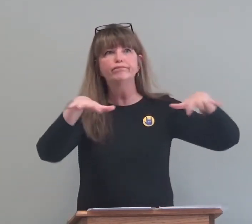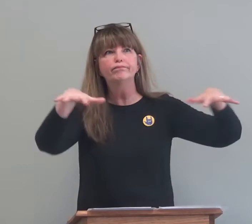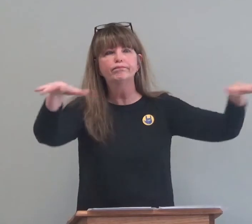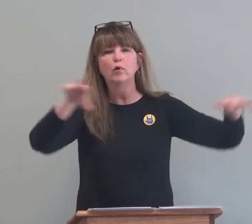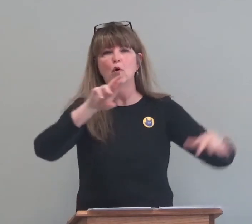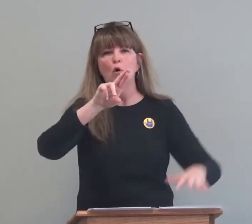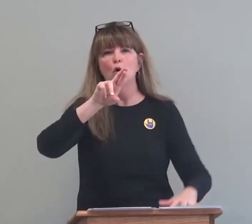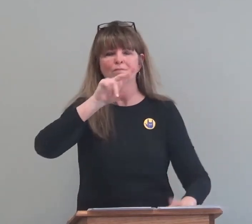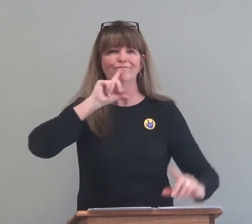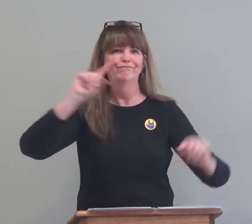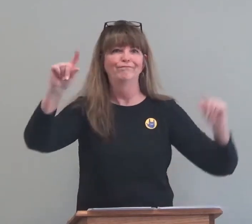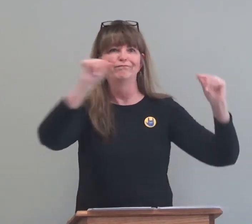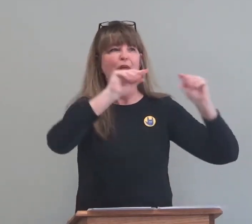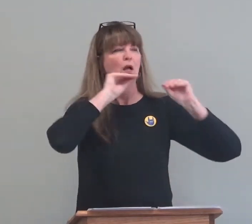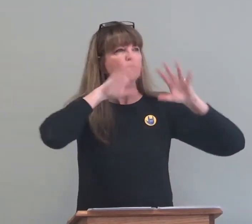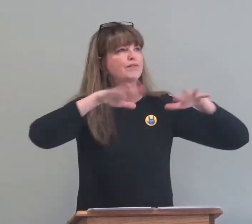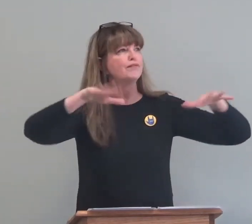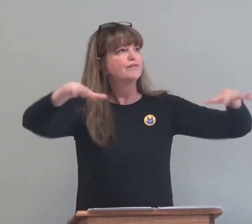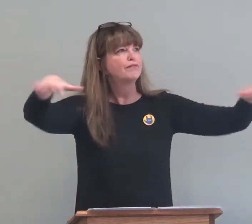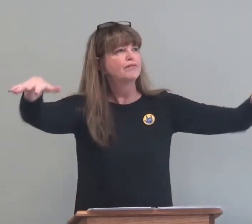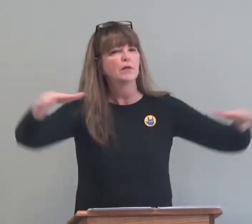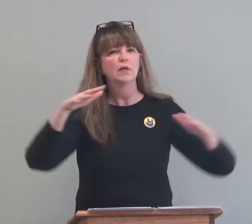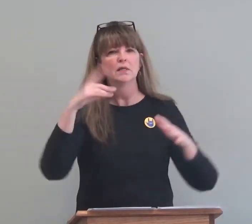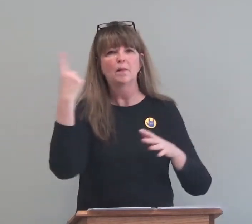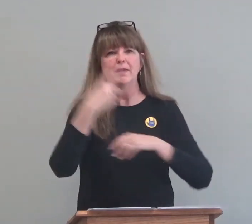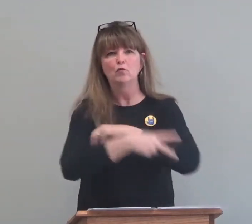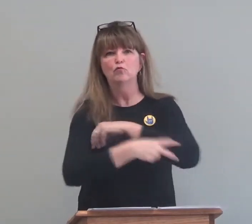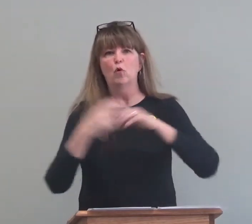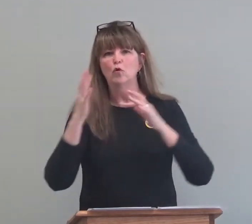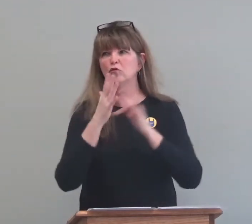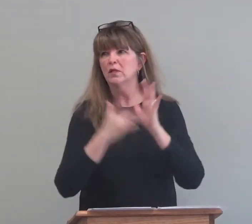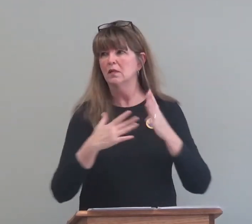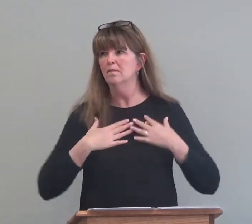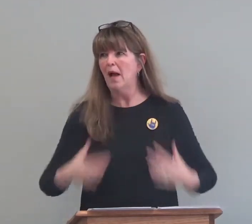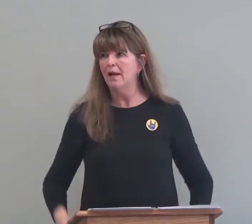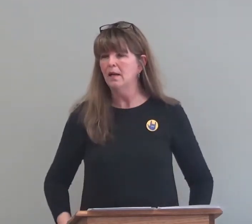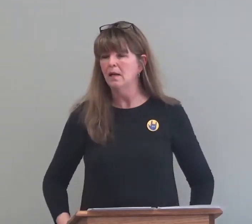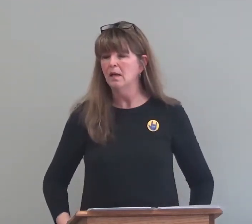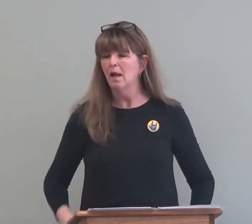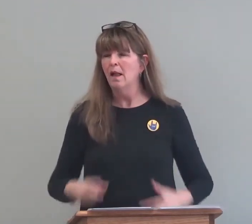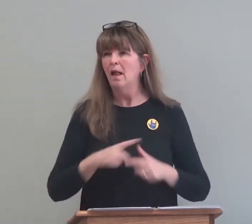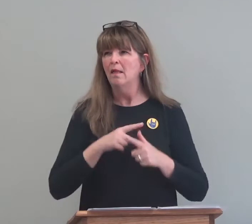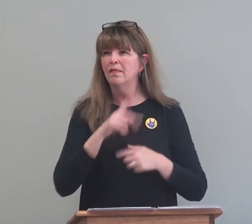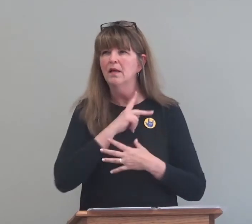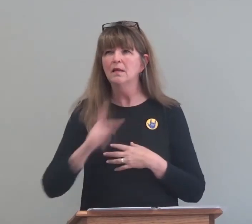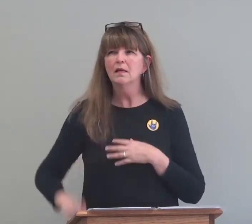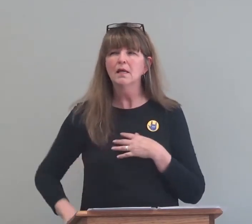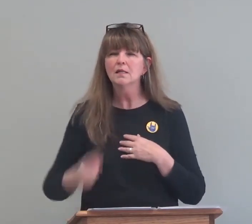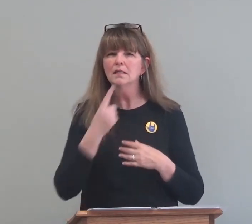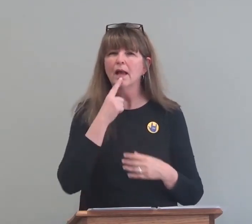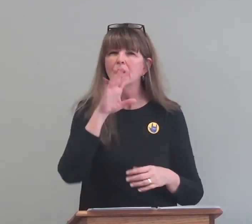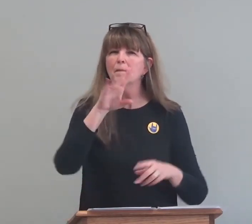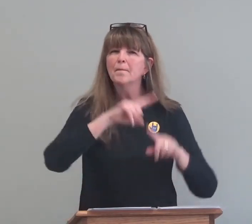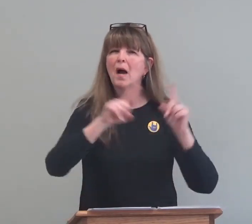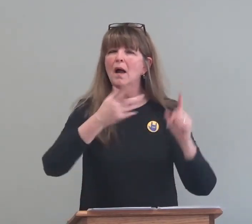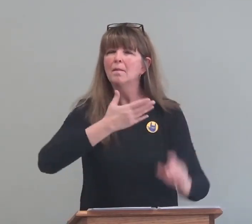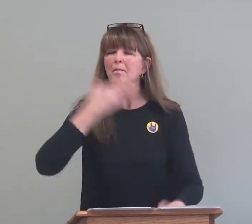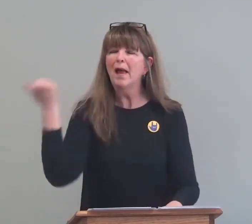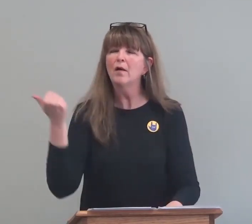So we have to spread the rumor or start the story that someone had taken Jesus' body. And then the king said,